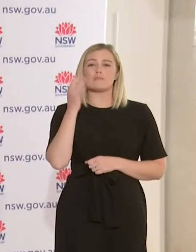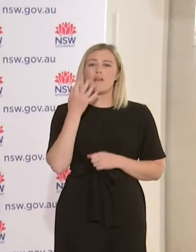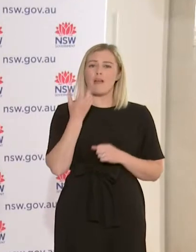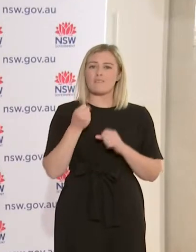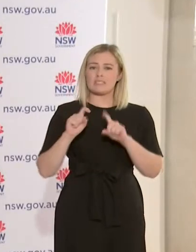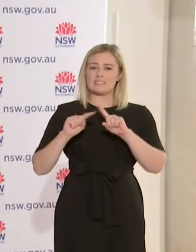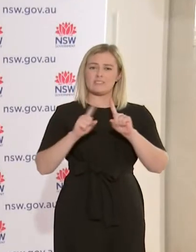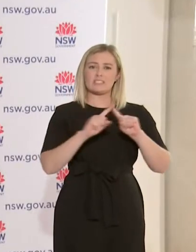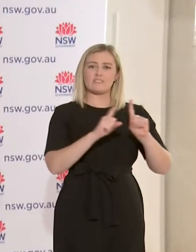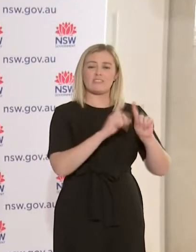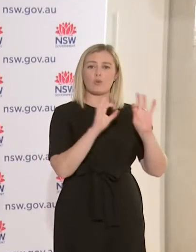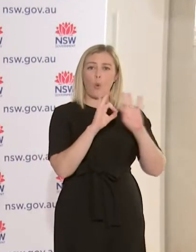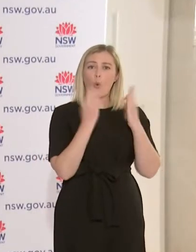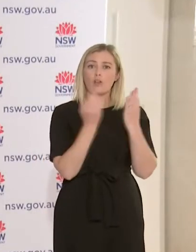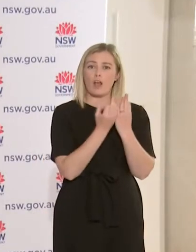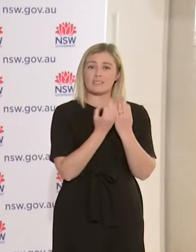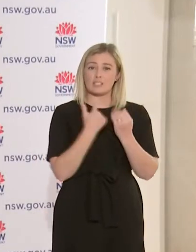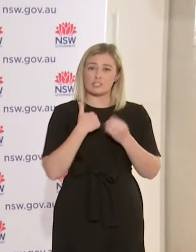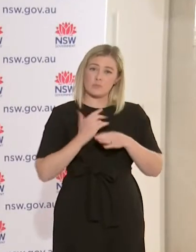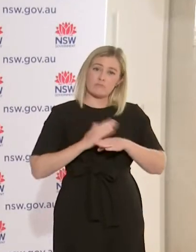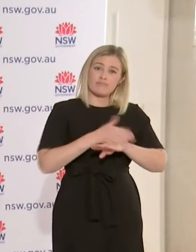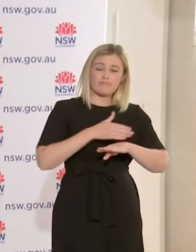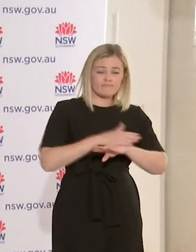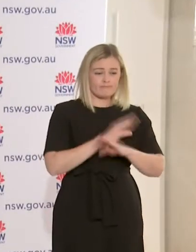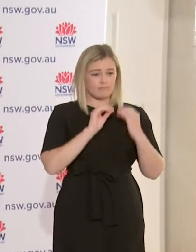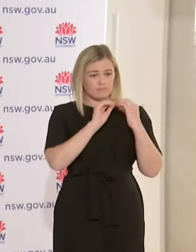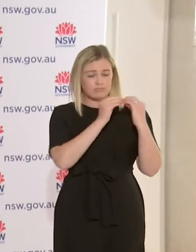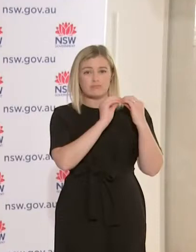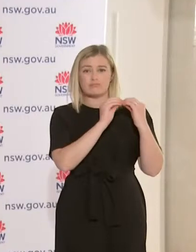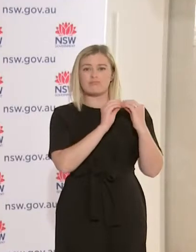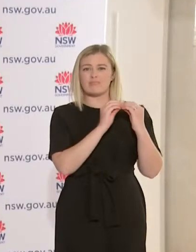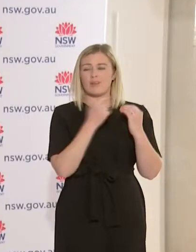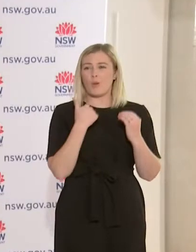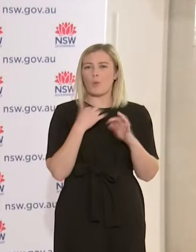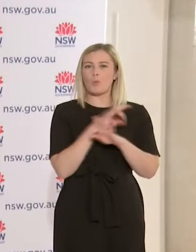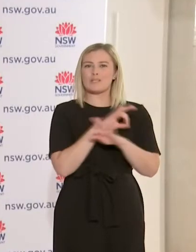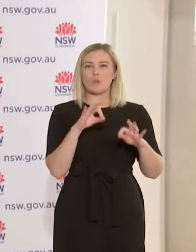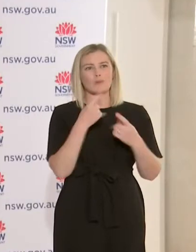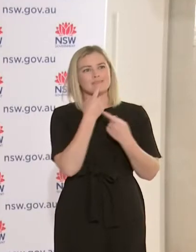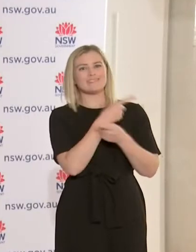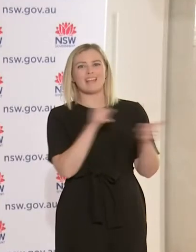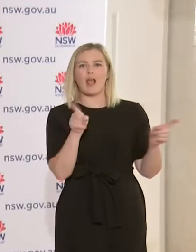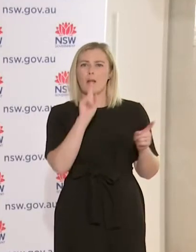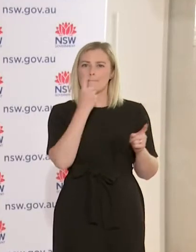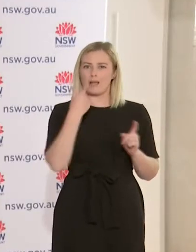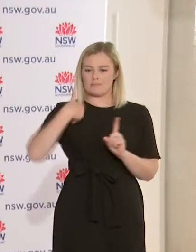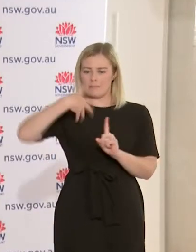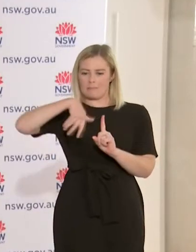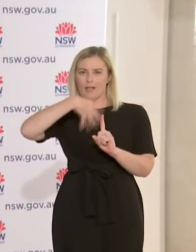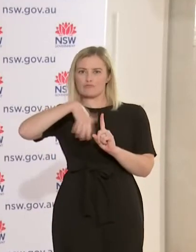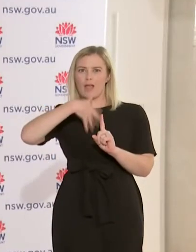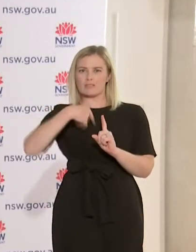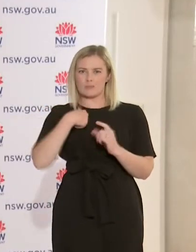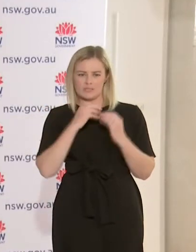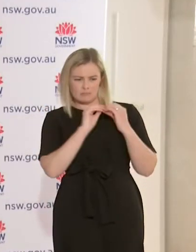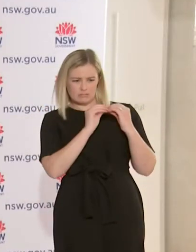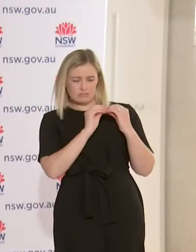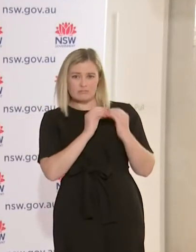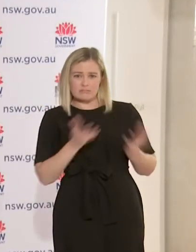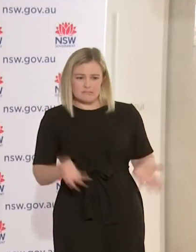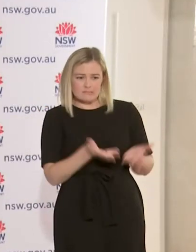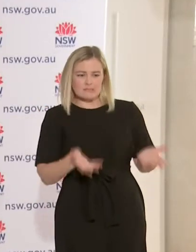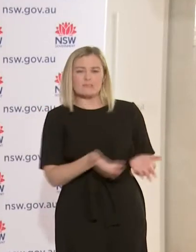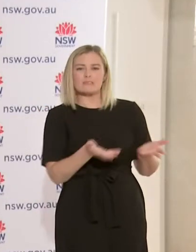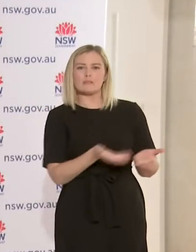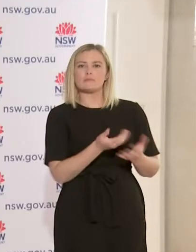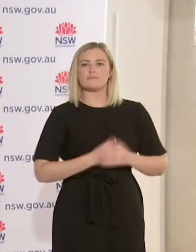lot of work that we probably haven't talked enough about in how we are trying to reach and all of those vulnerable communities. For instance,